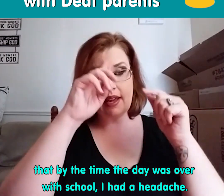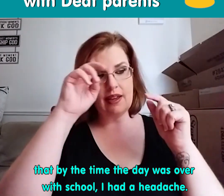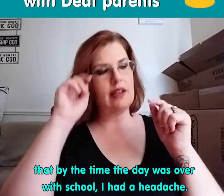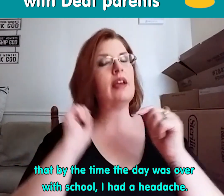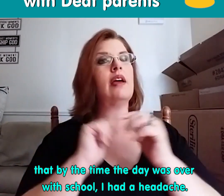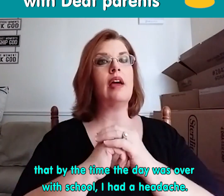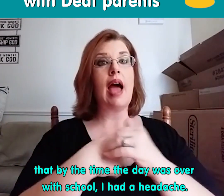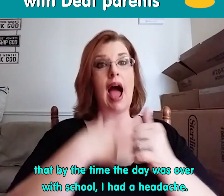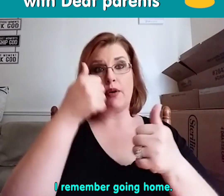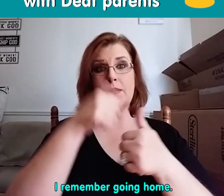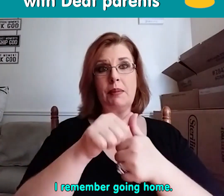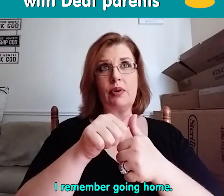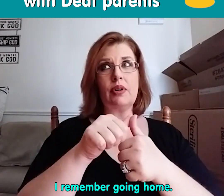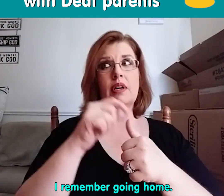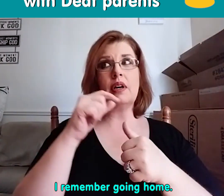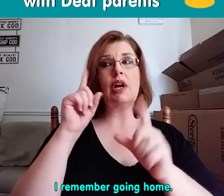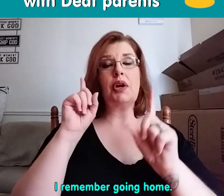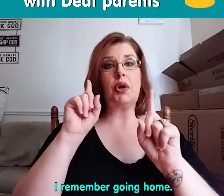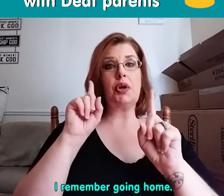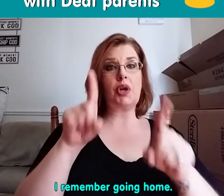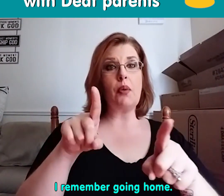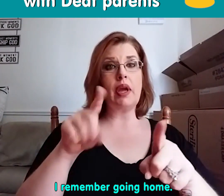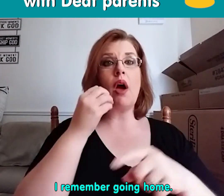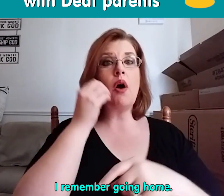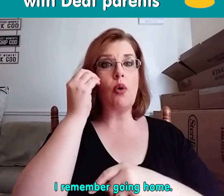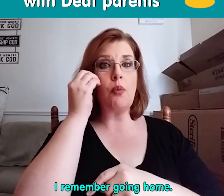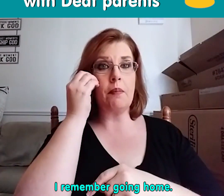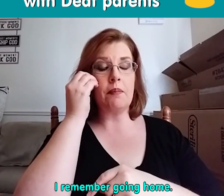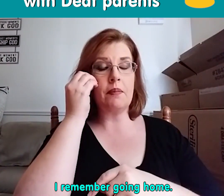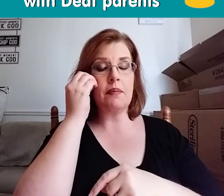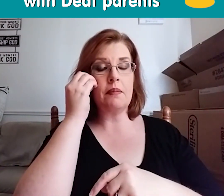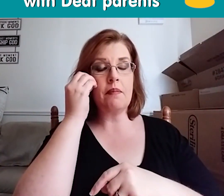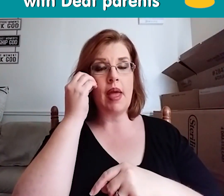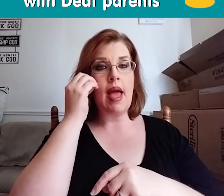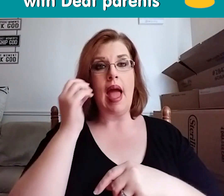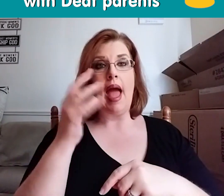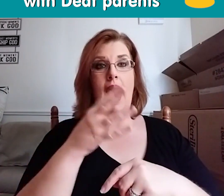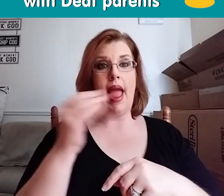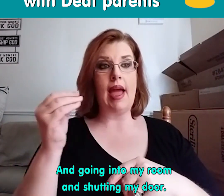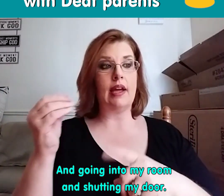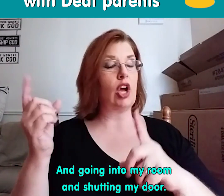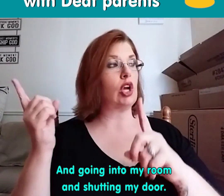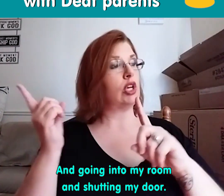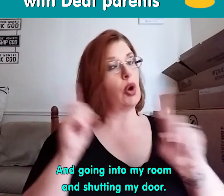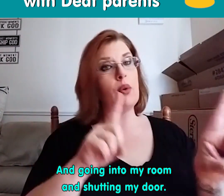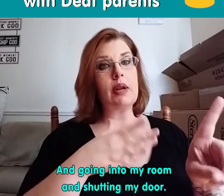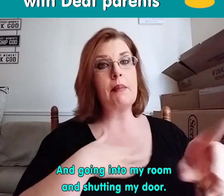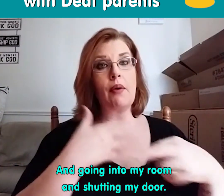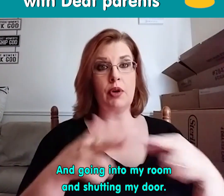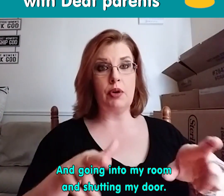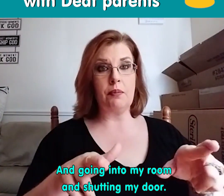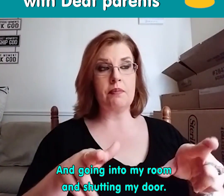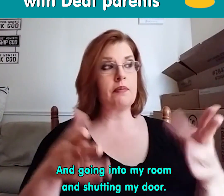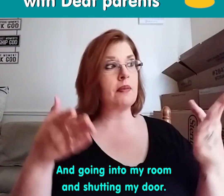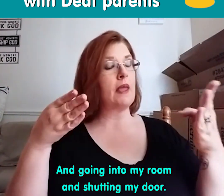headache. I remember going home and going into my room